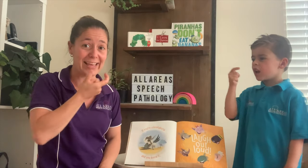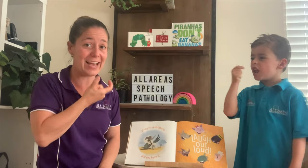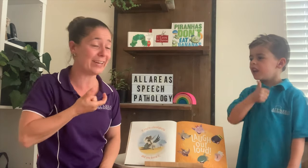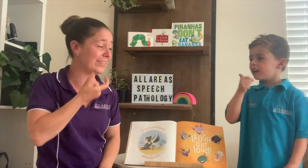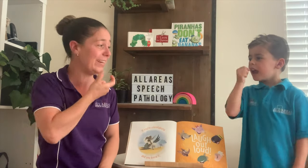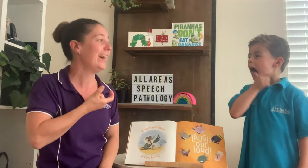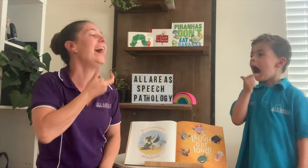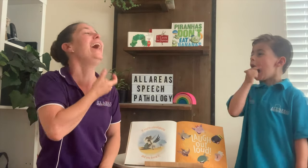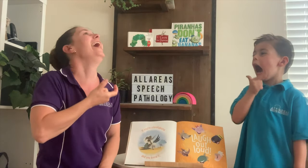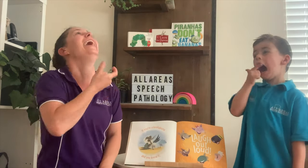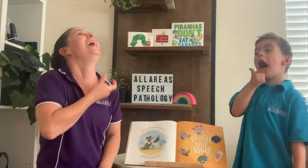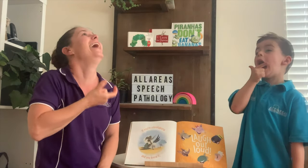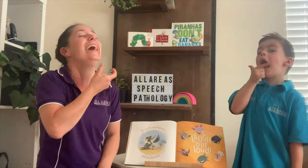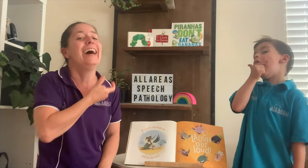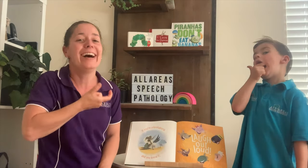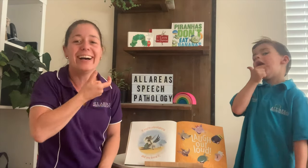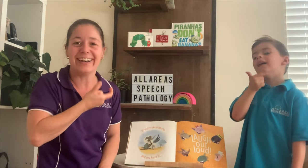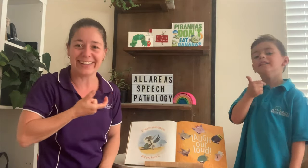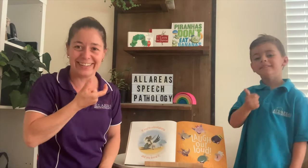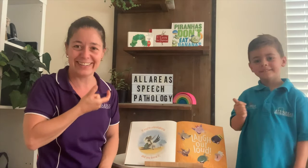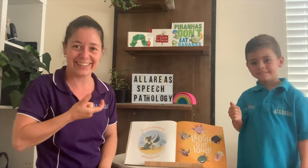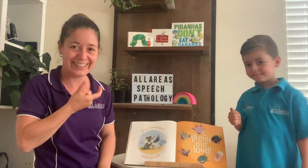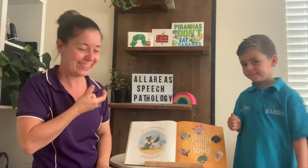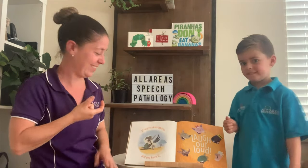loud. Ha ha ha.